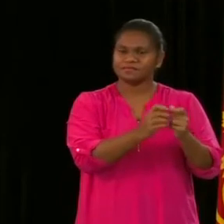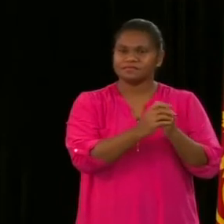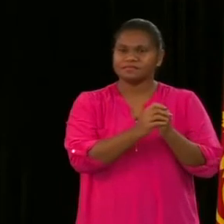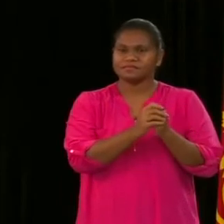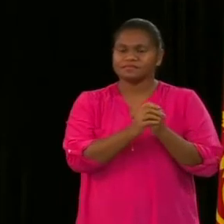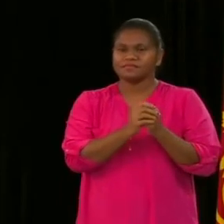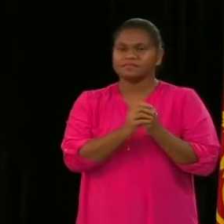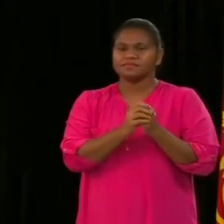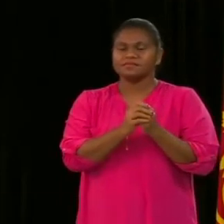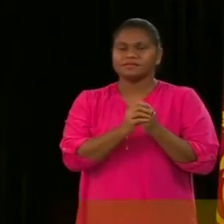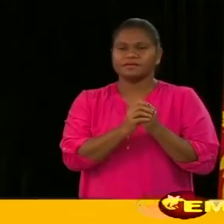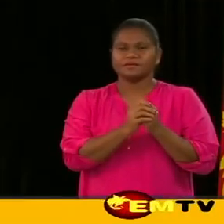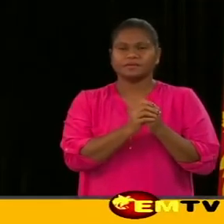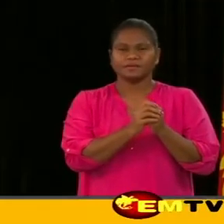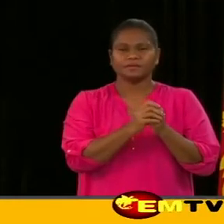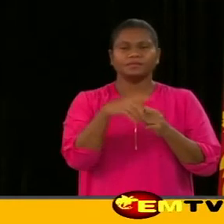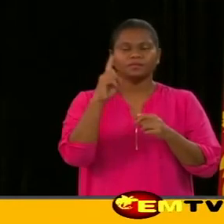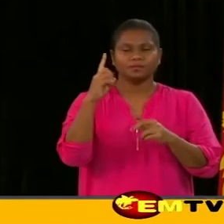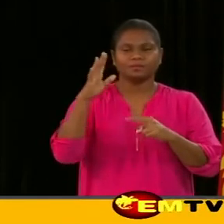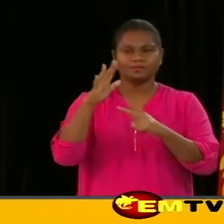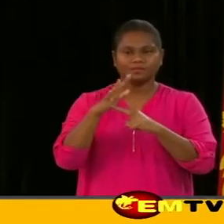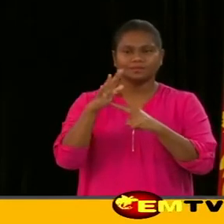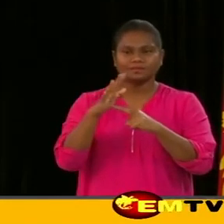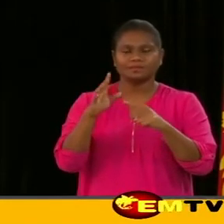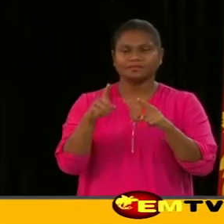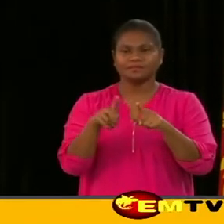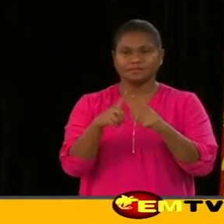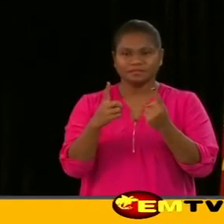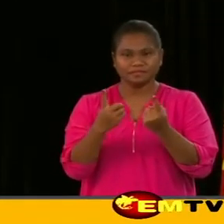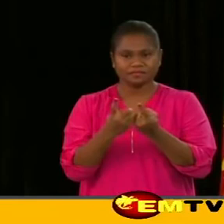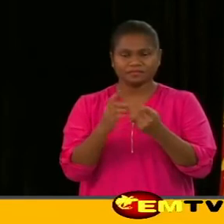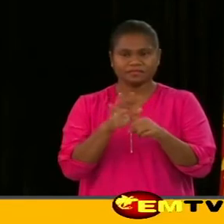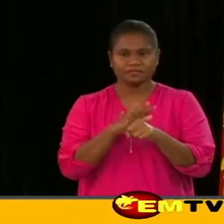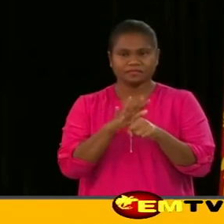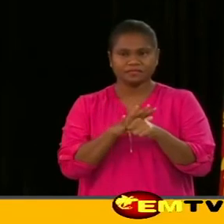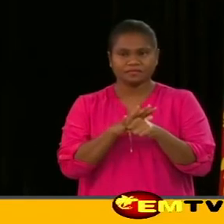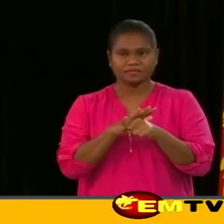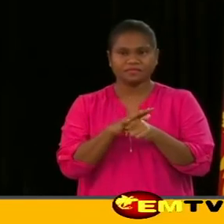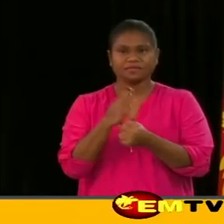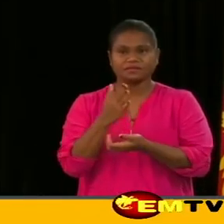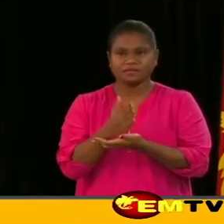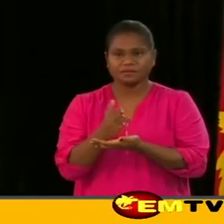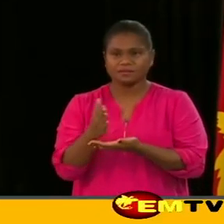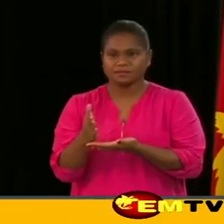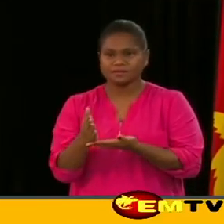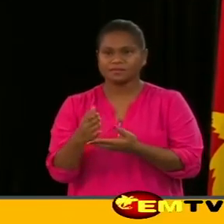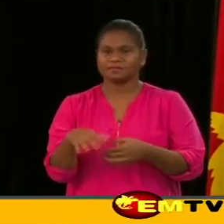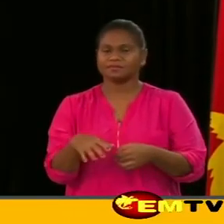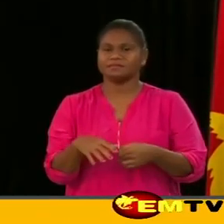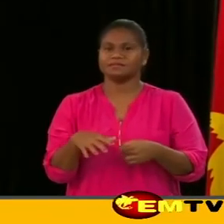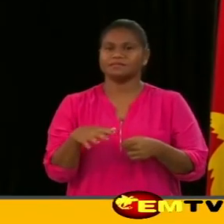is an important initiative that is part of what we want to do in terms of scale